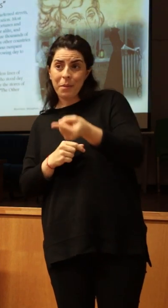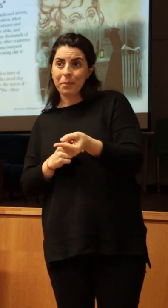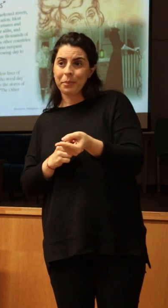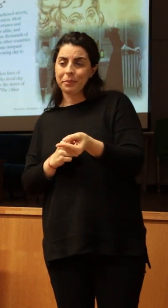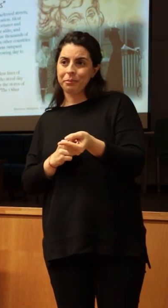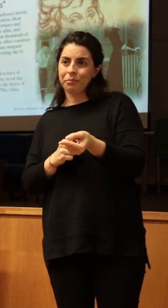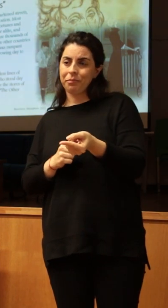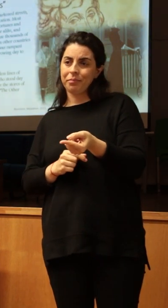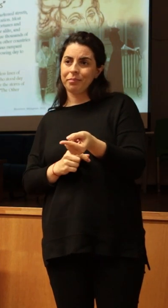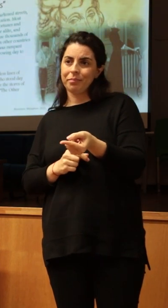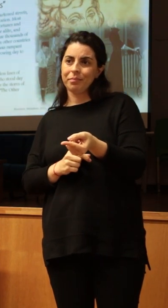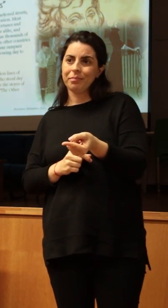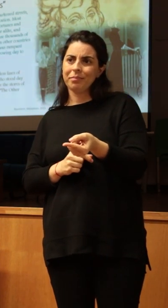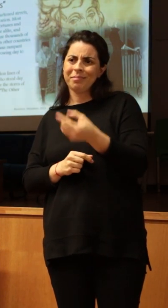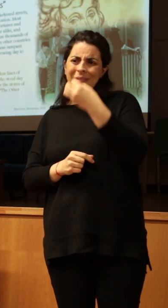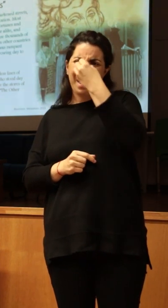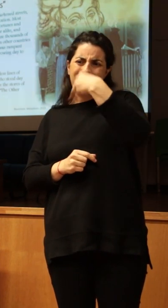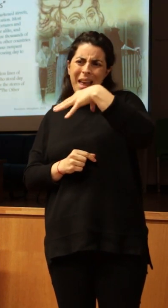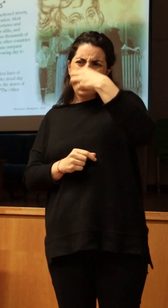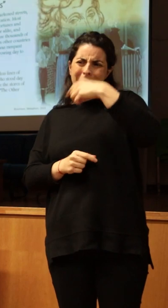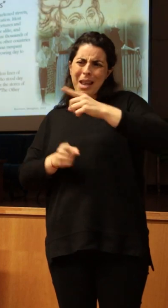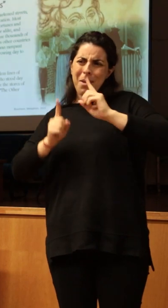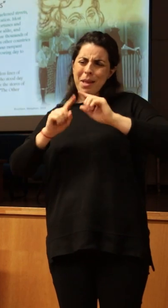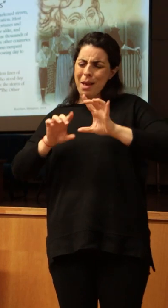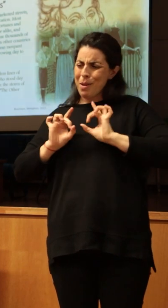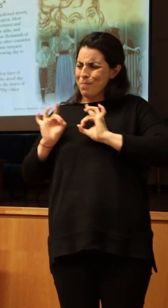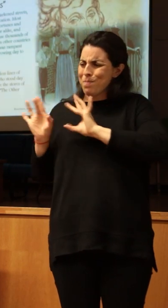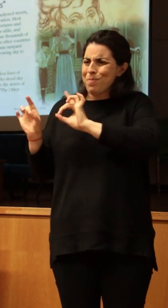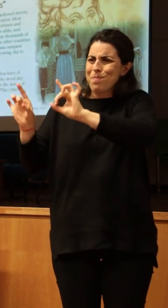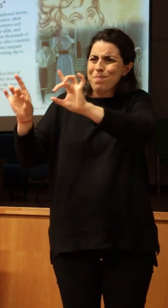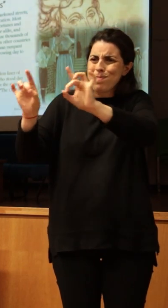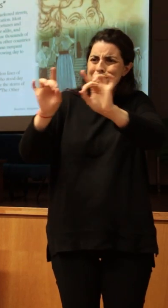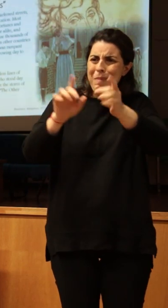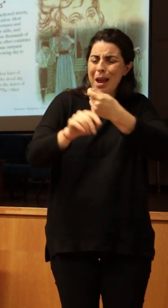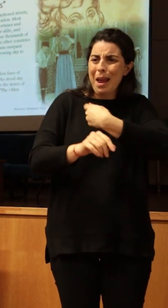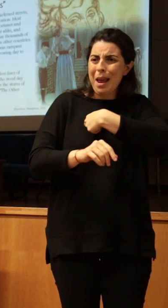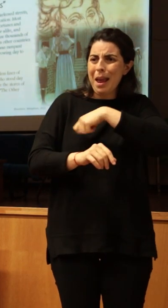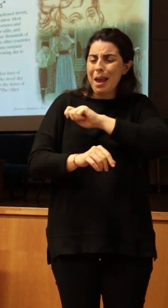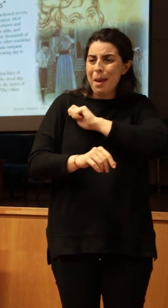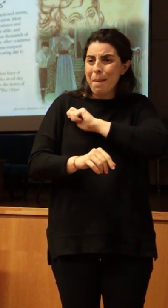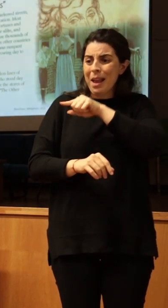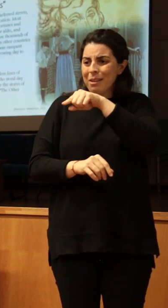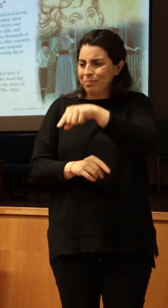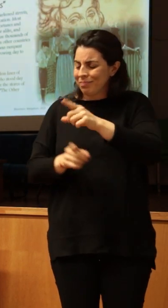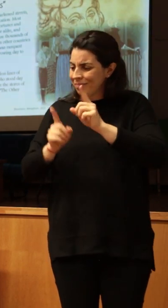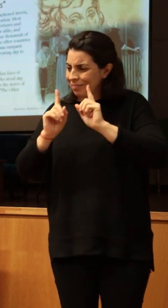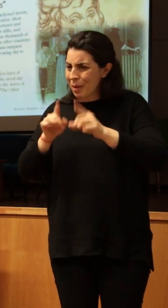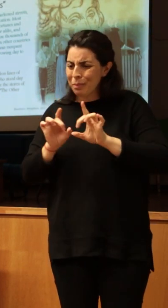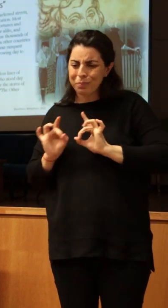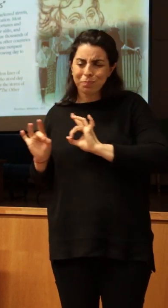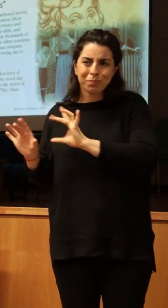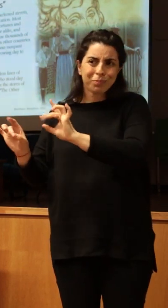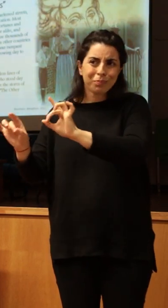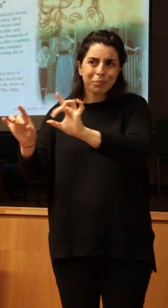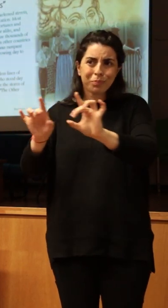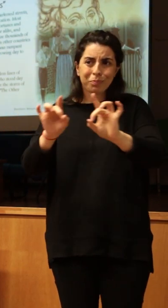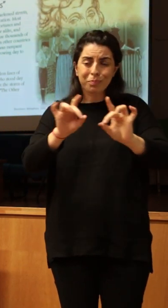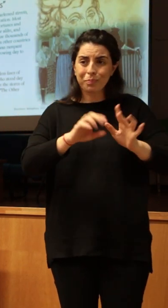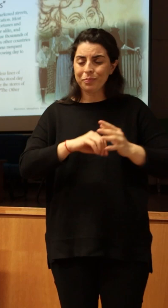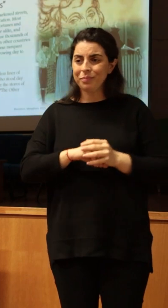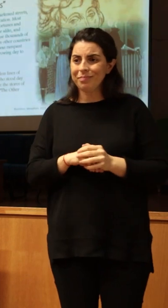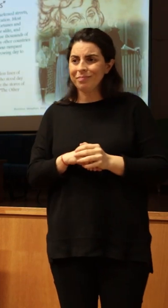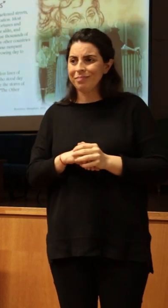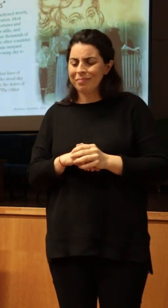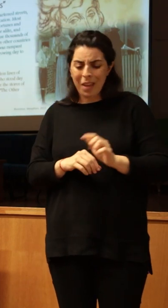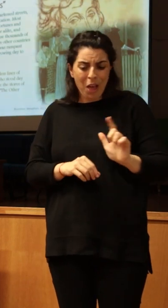bueno, una gripe desenfrenada que afectó a muchas partes de España. There was shortage of everything. Había una ausencia